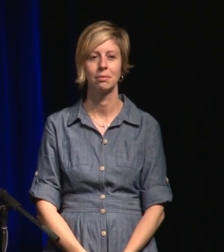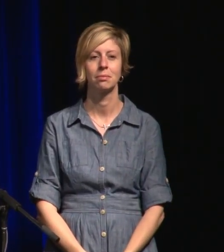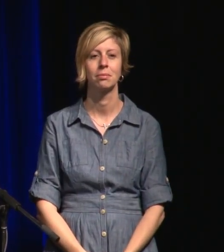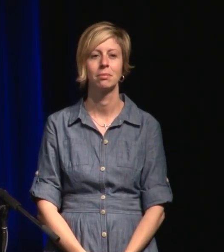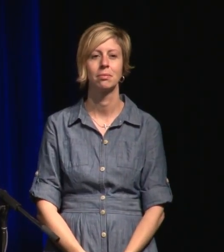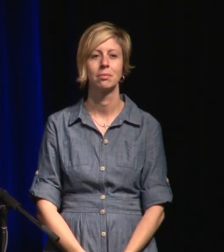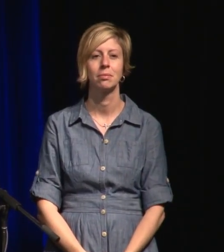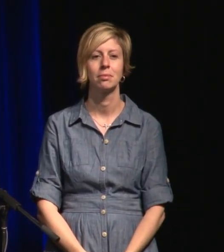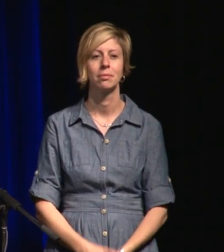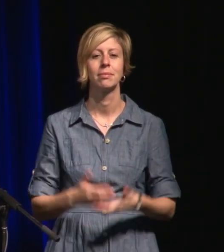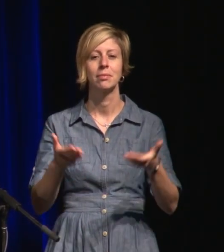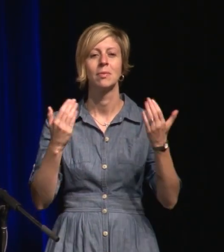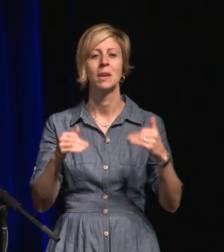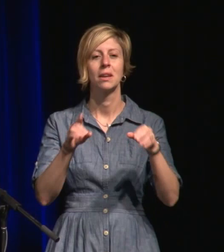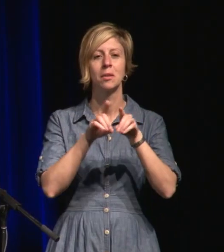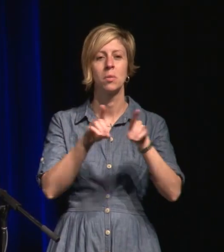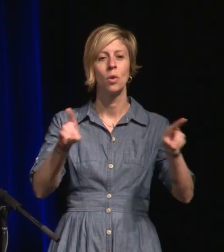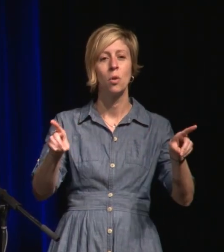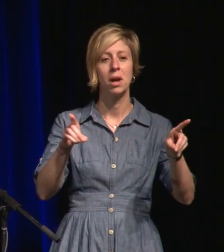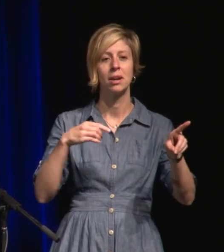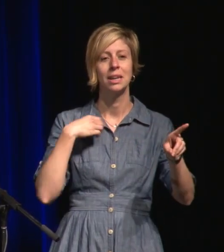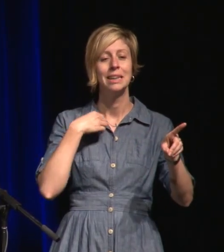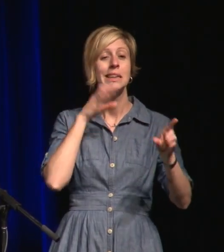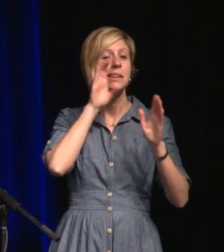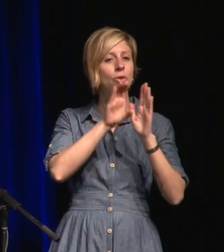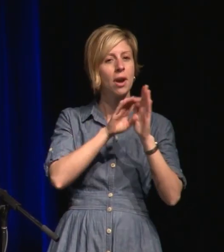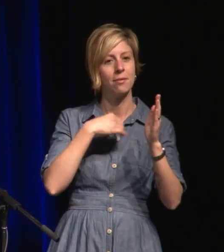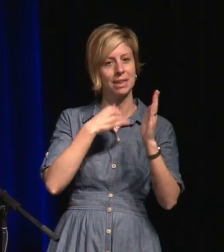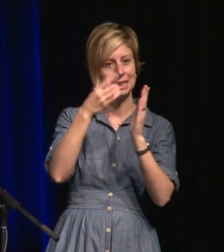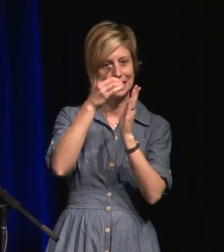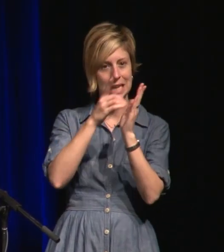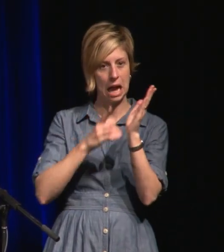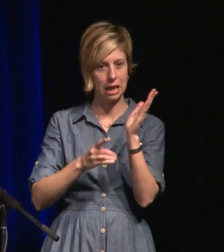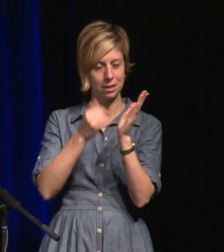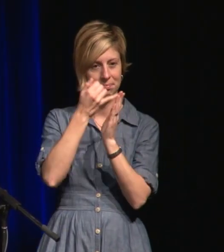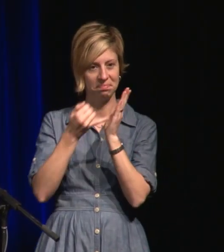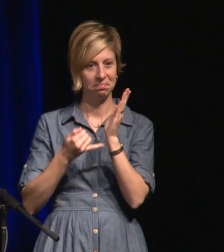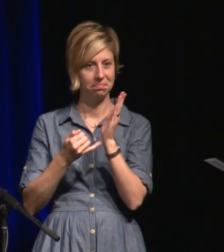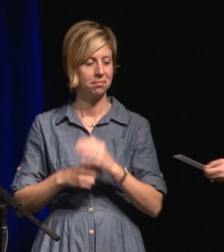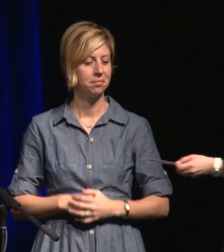For the Diploma in Graphic Design,